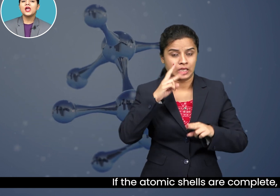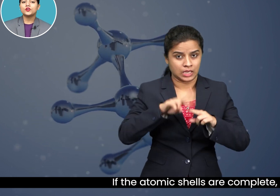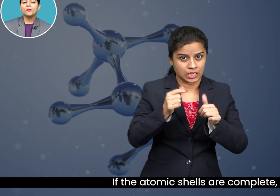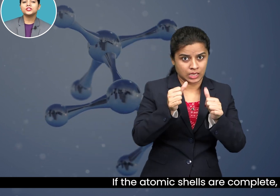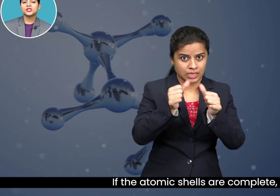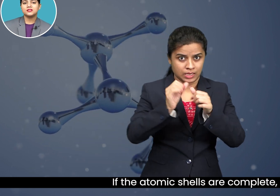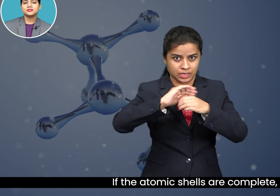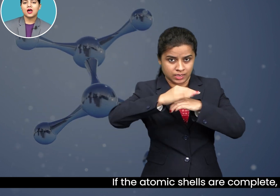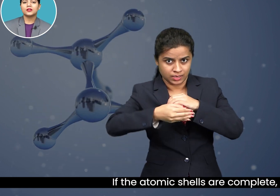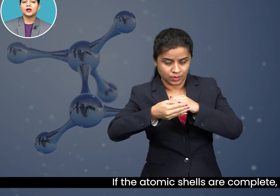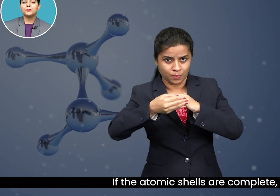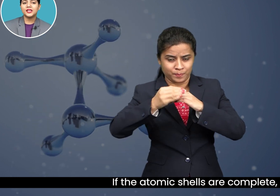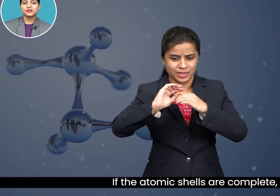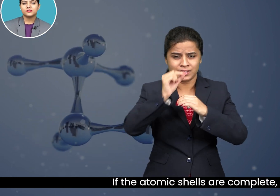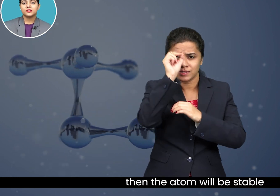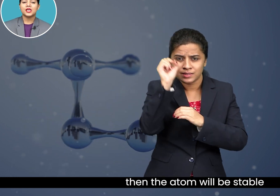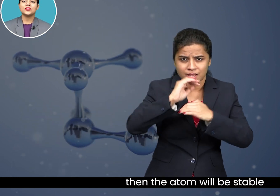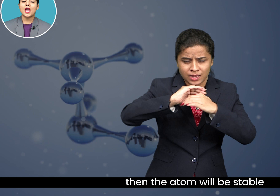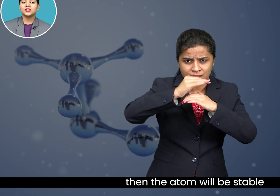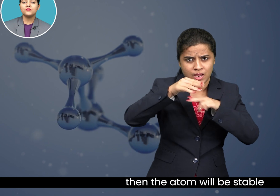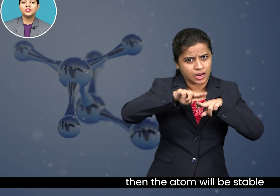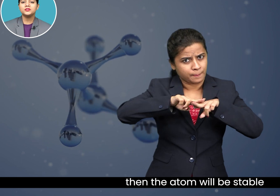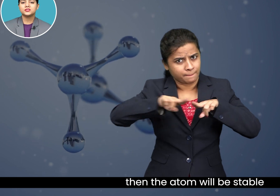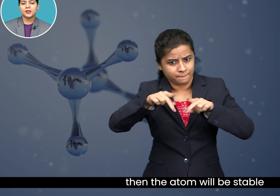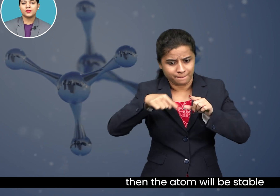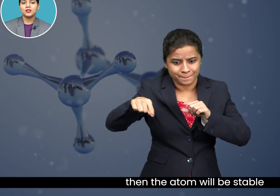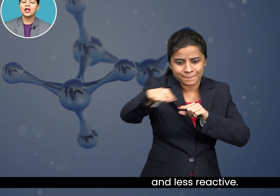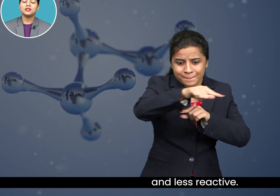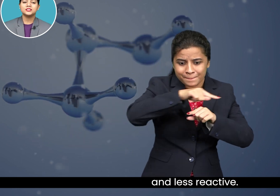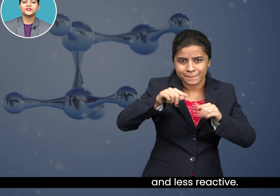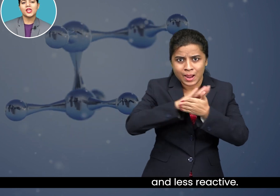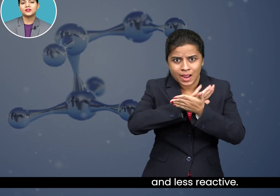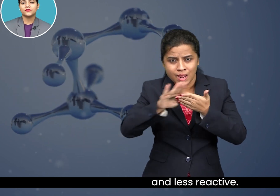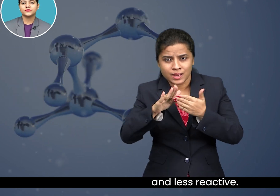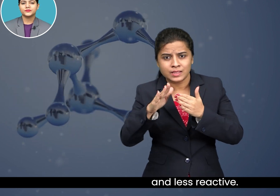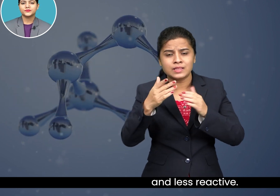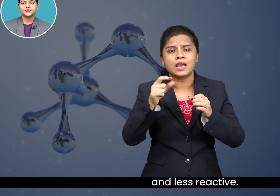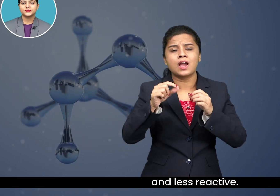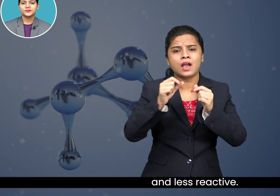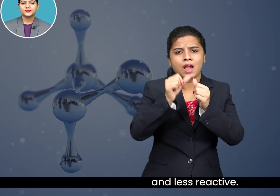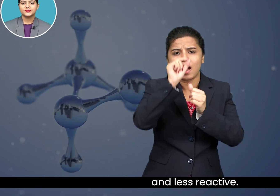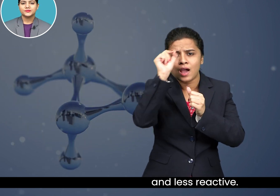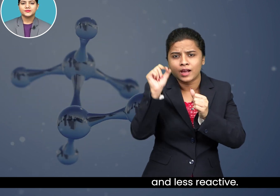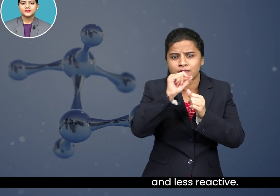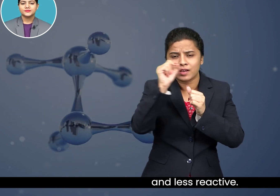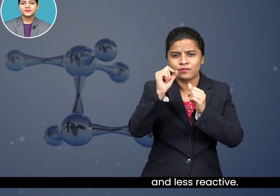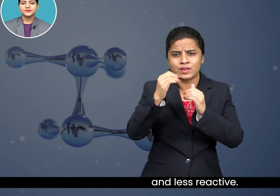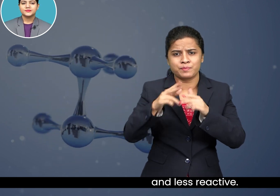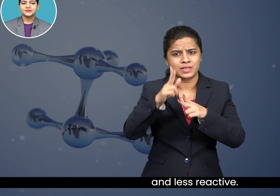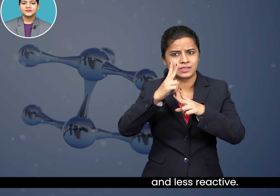If the atomic shells are complete, then the atom will be stable and less reactive.